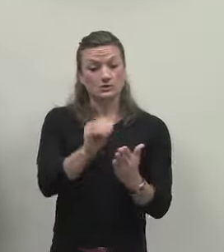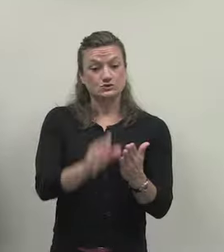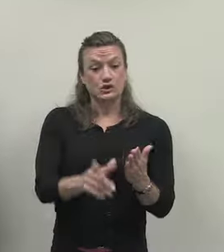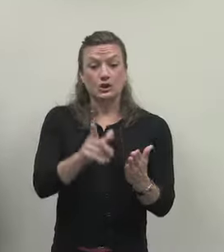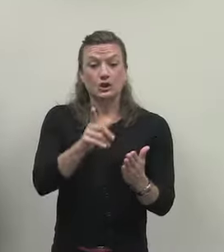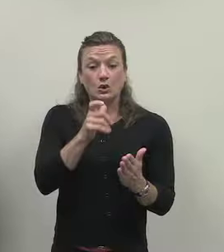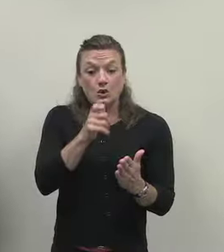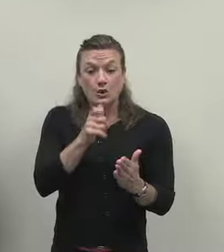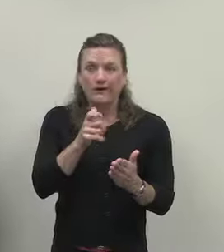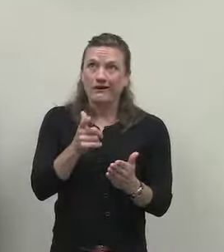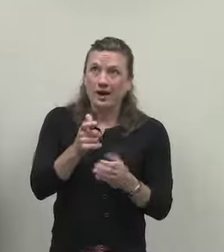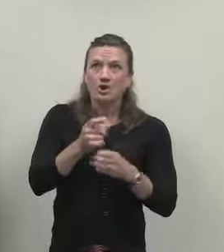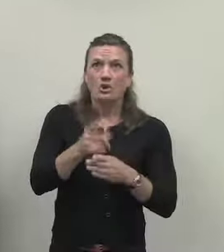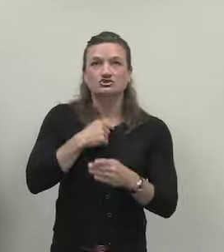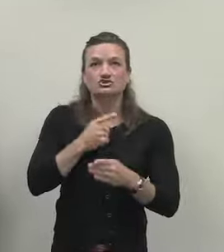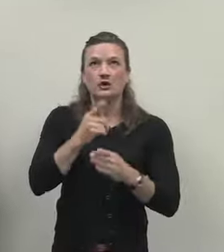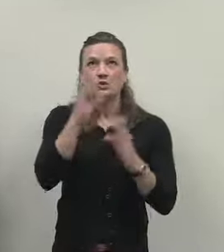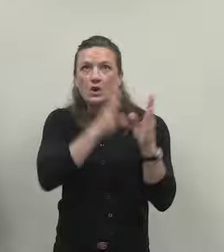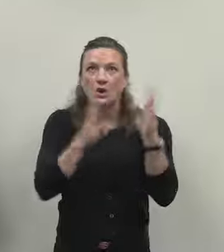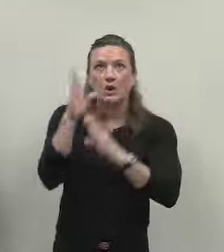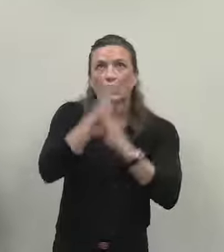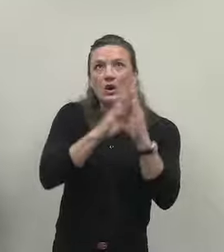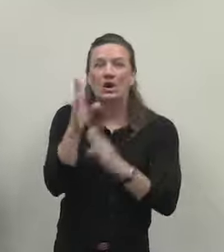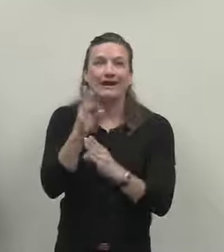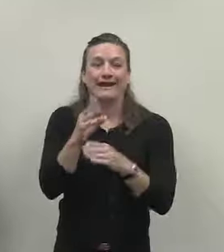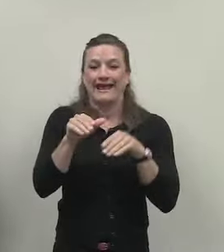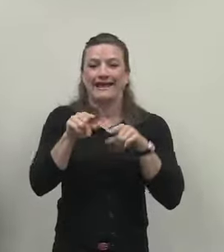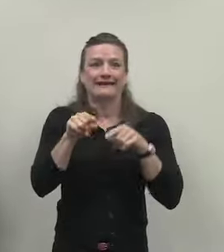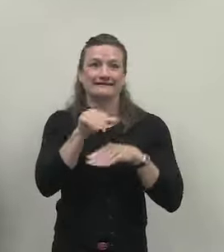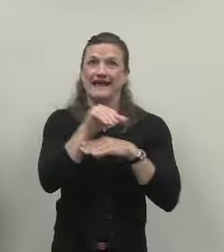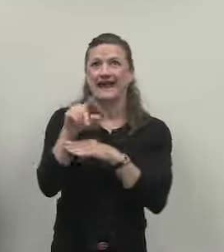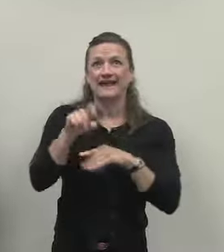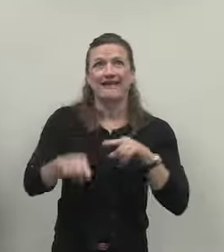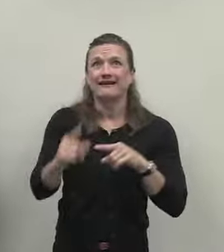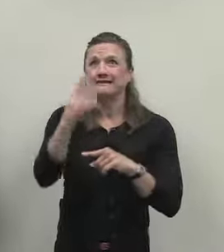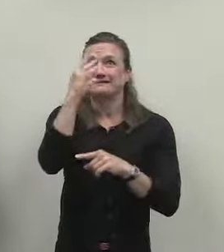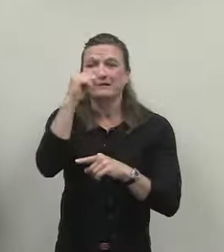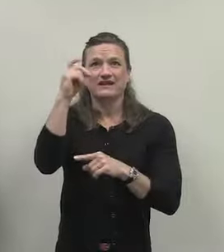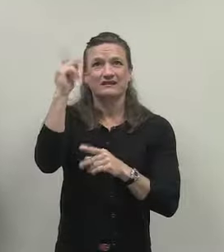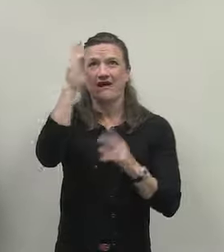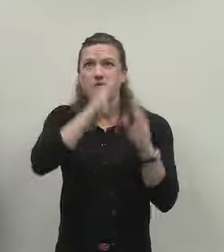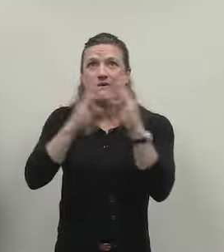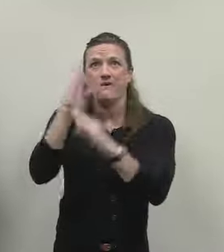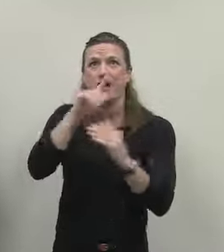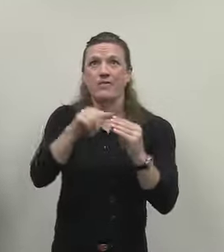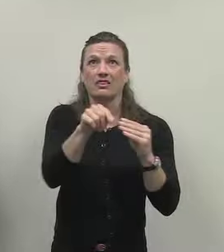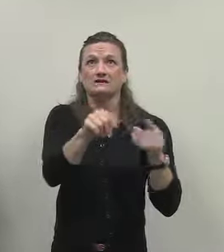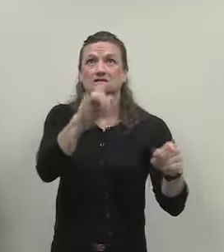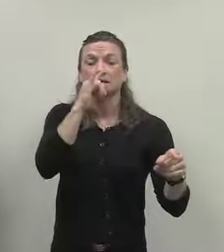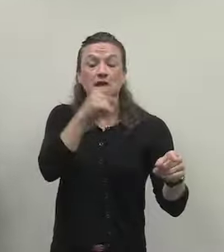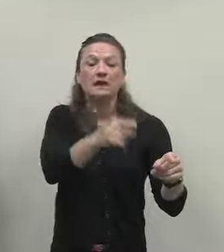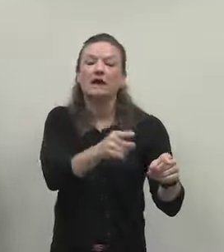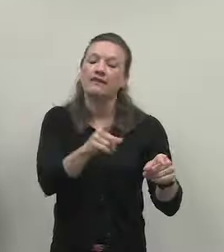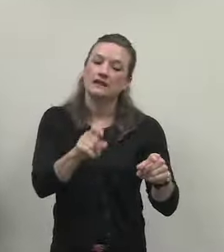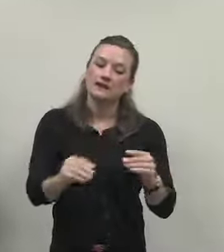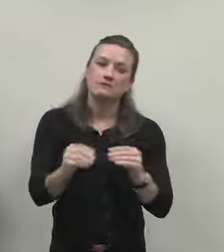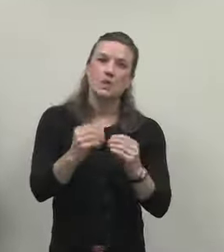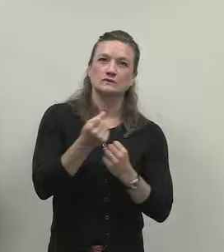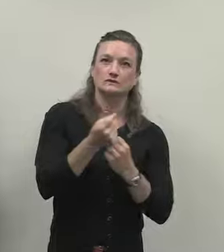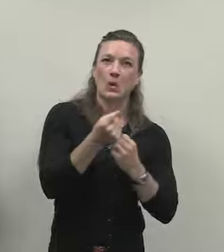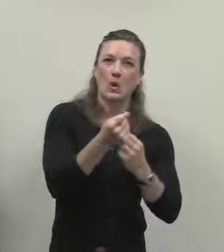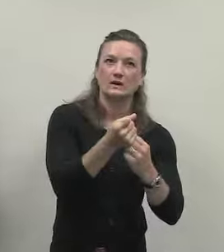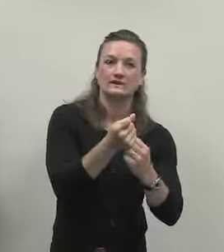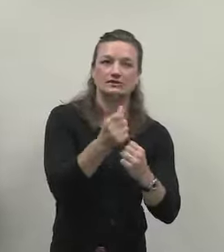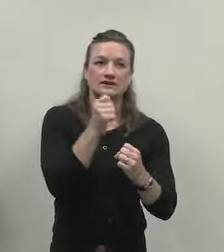that keep you up at night. Those students that you worry about who are going to need extra supports, you're just not sure that they're